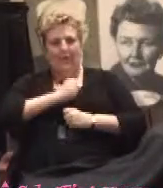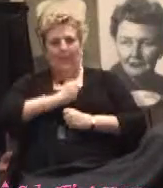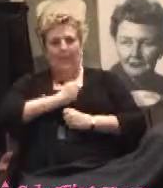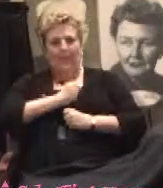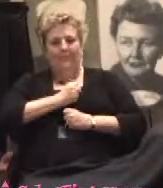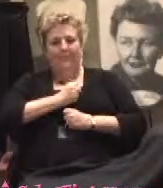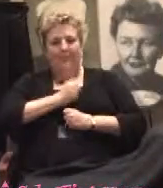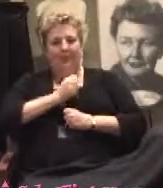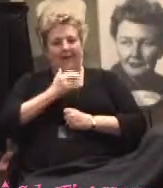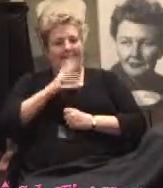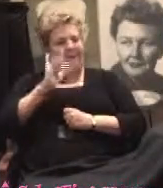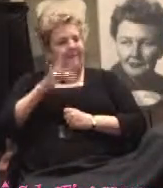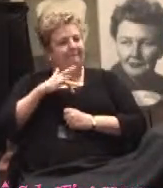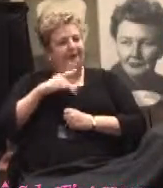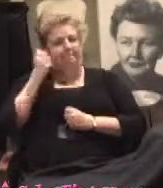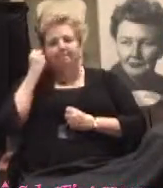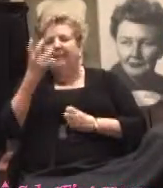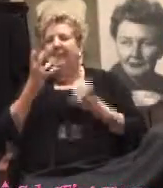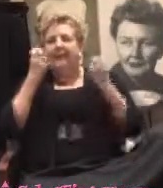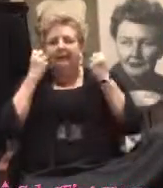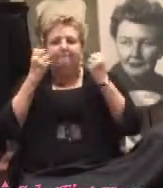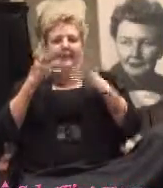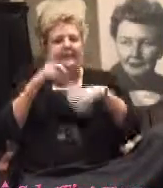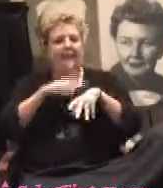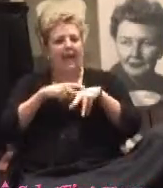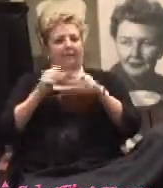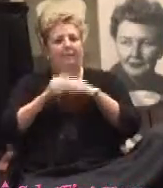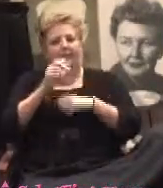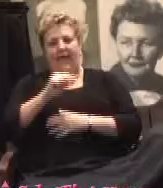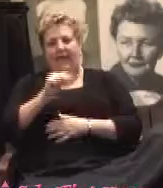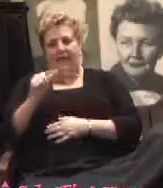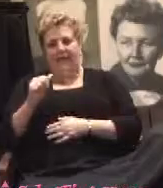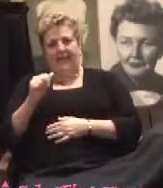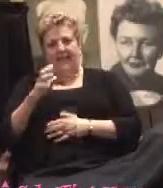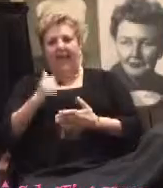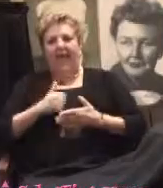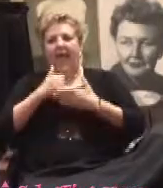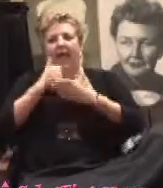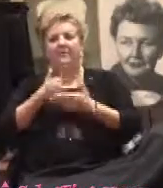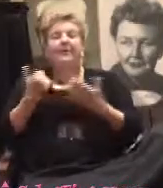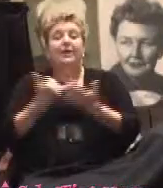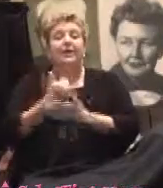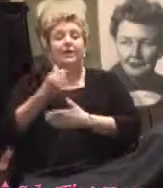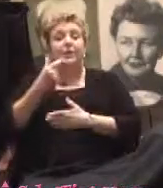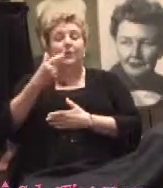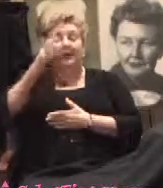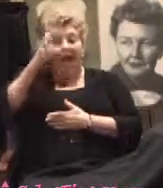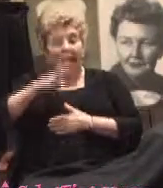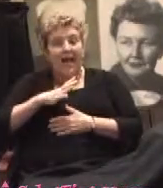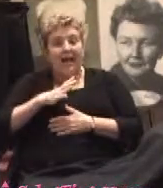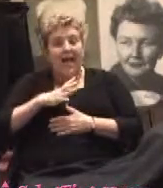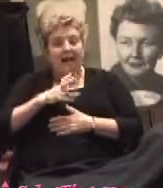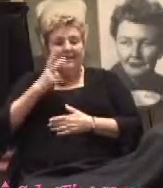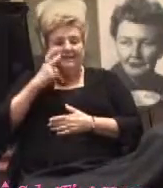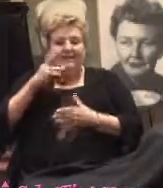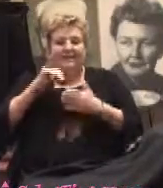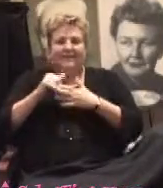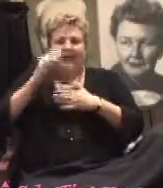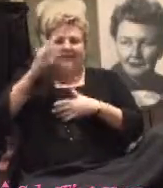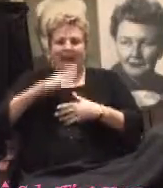had it many times, many times with Alcoholics Anonymous, helping a new guy and seeing him just relax a little. I went